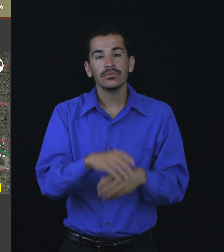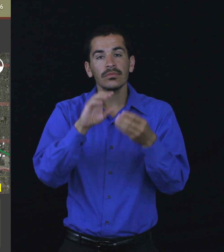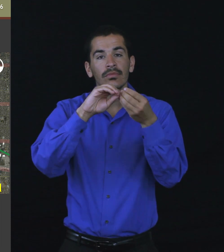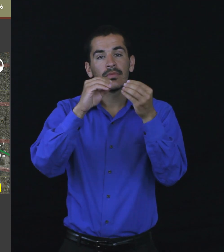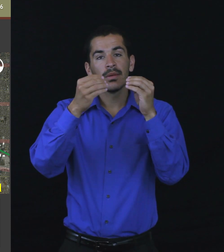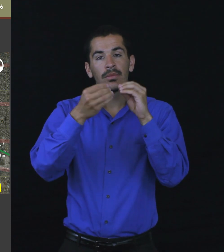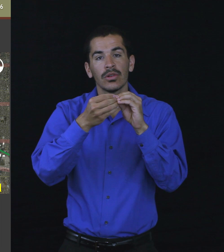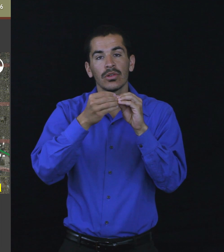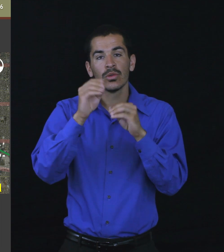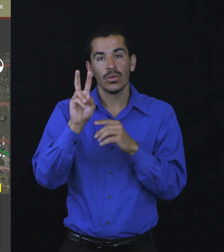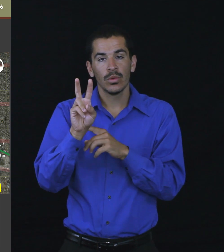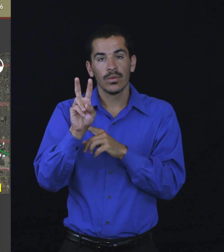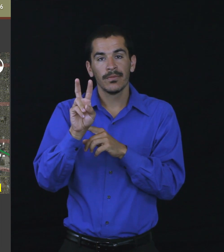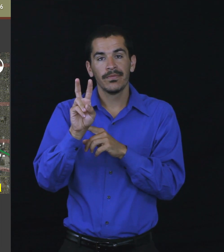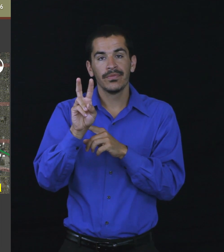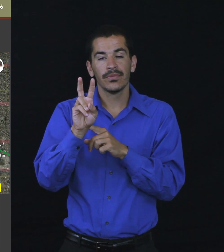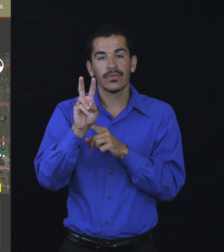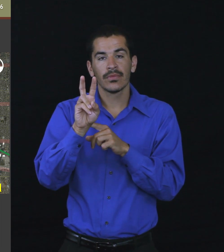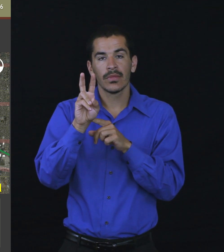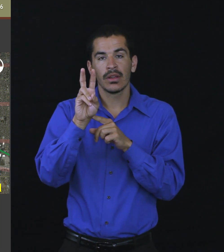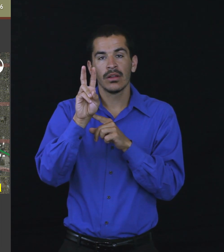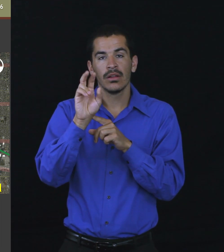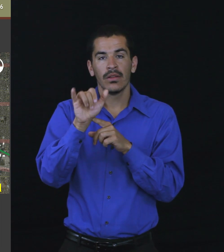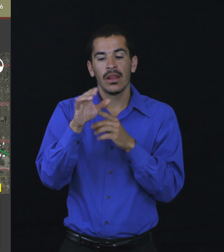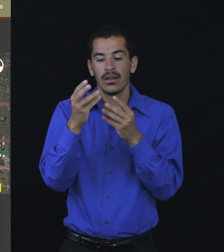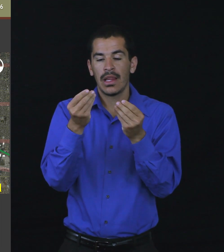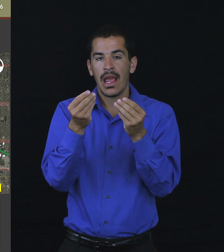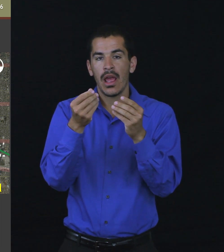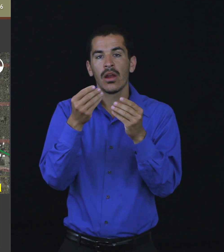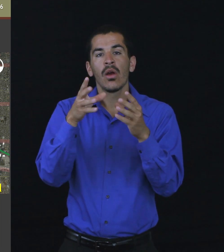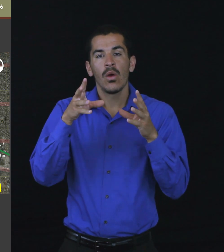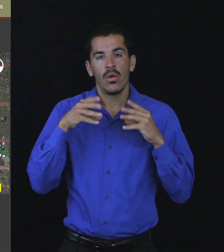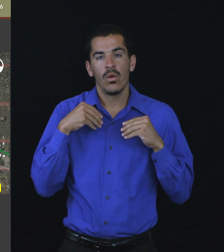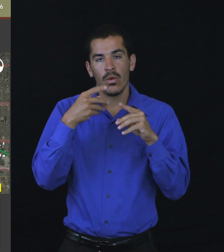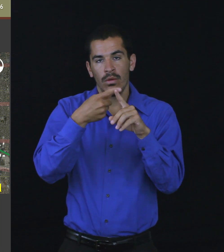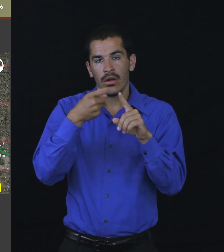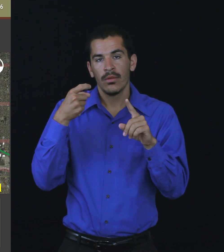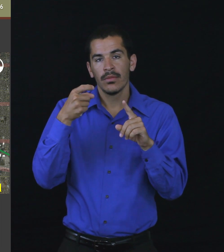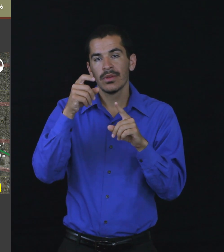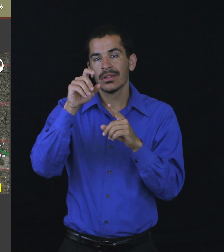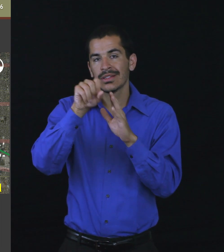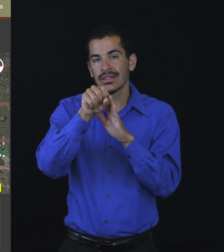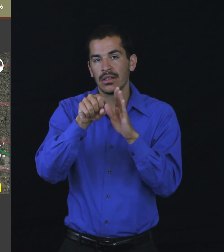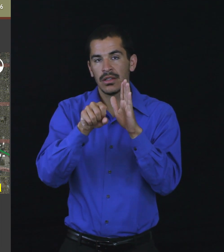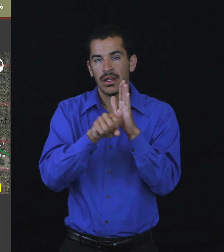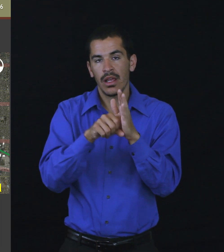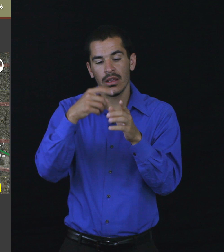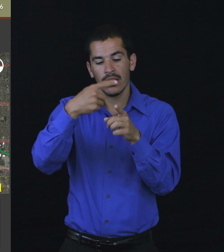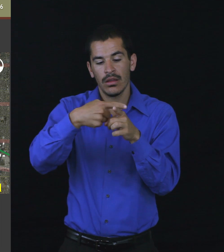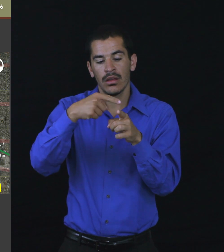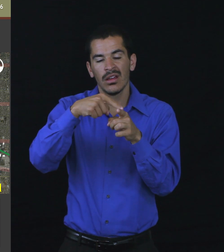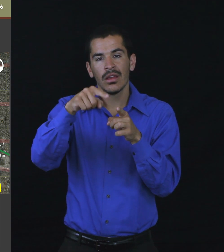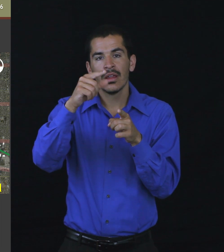Number 2, state-owned land near Gibson and Yale.